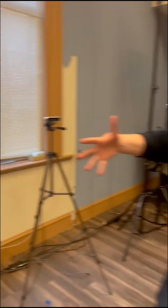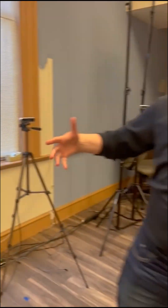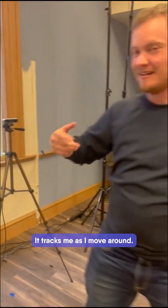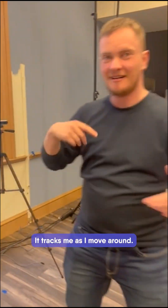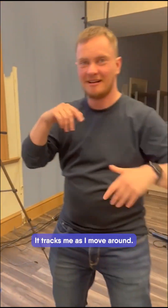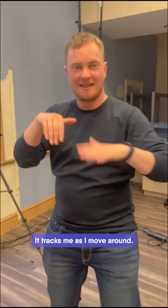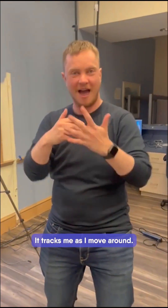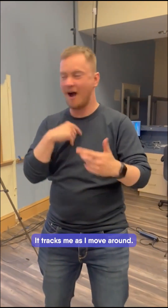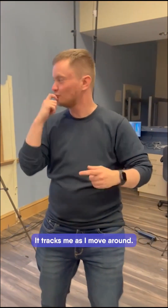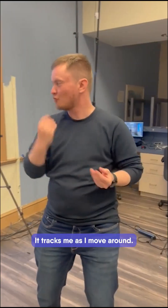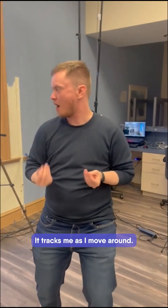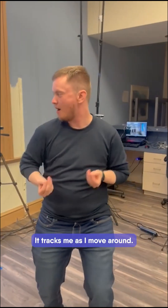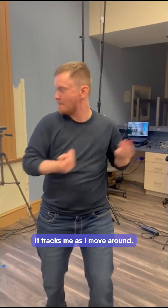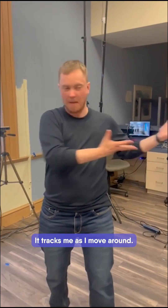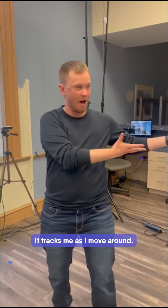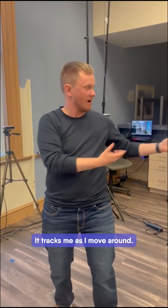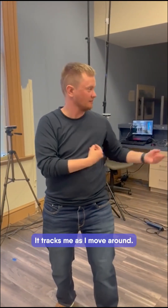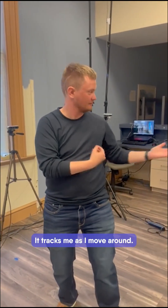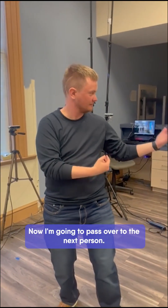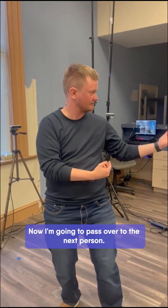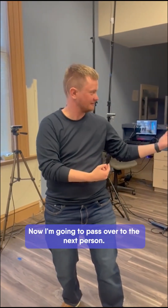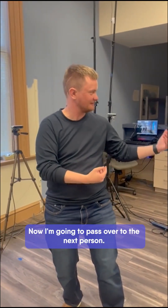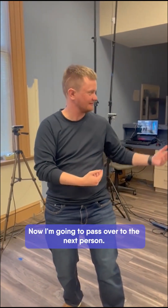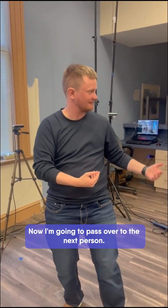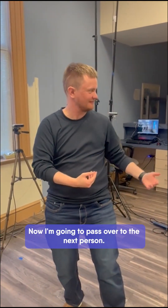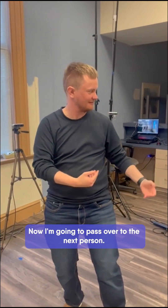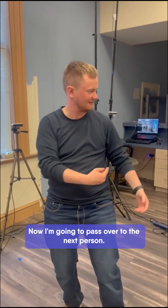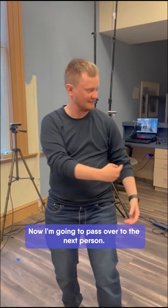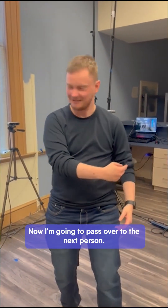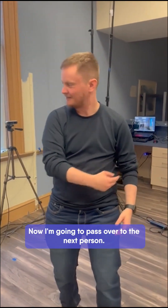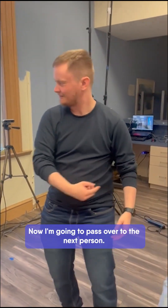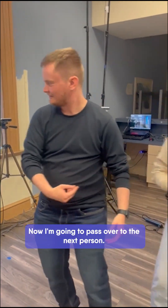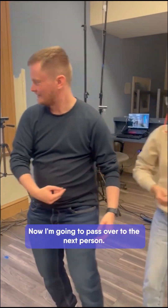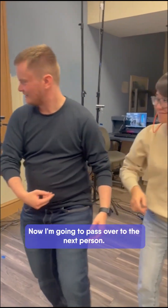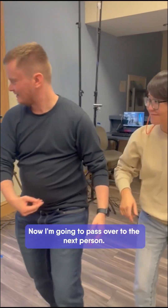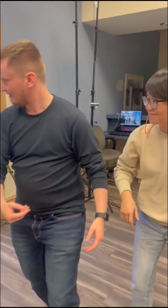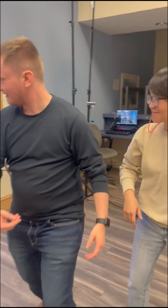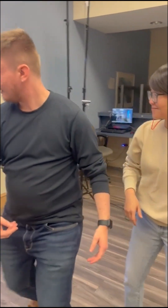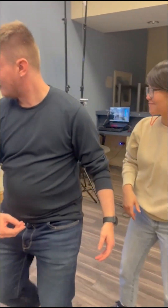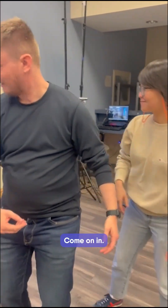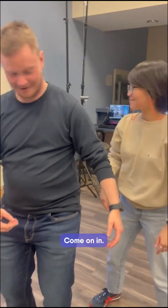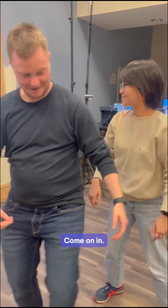It tracks me as I move around. Now I'm going to pass over to the next person. Come on in.